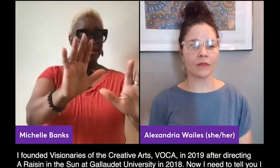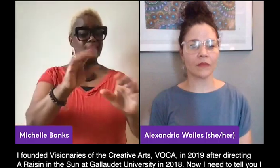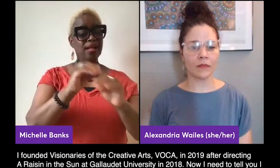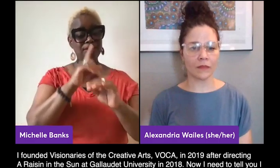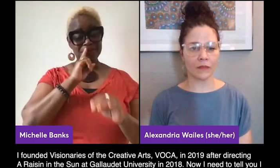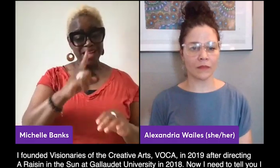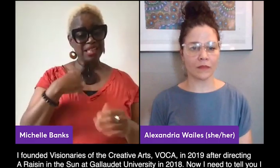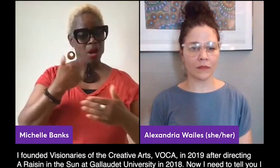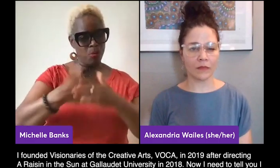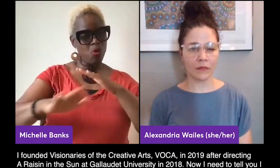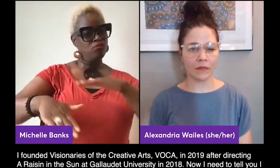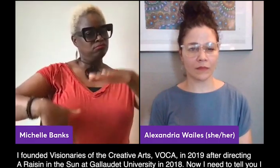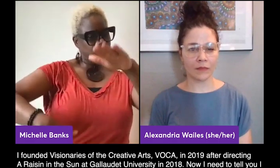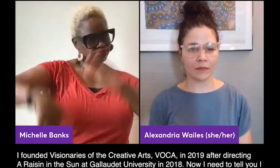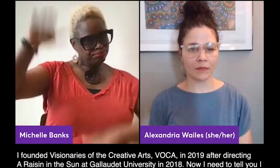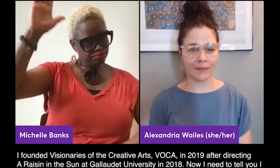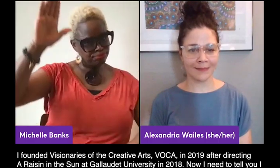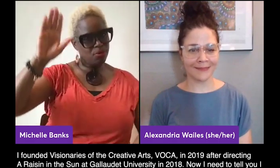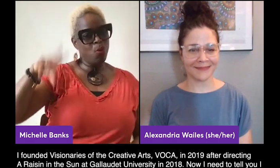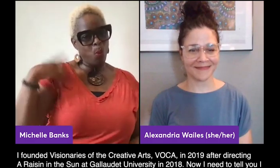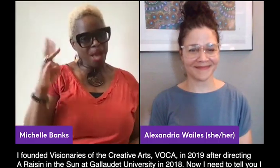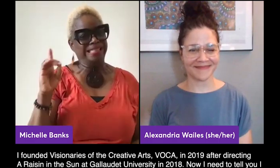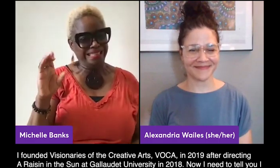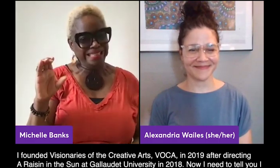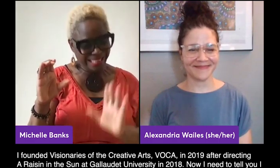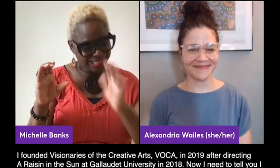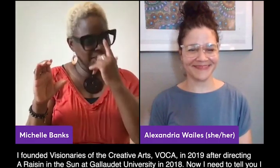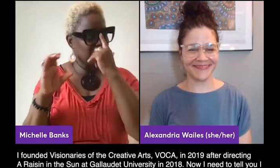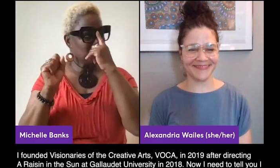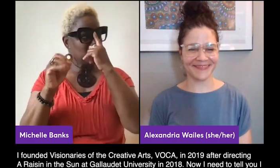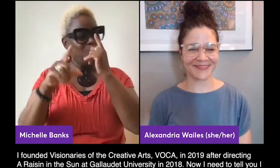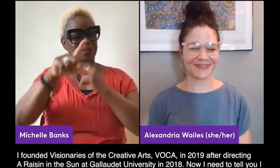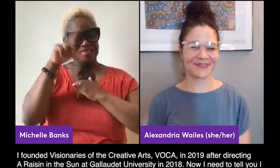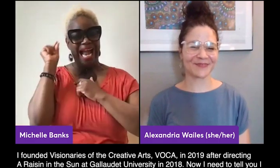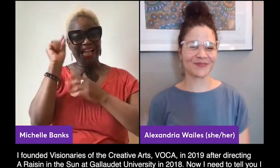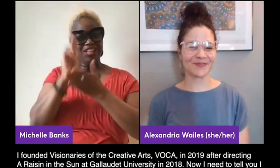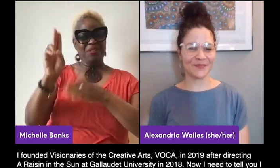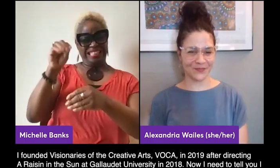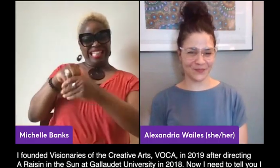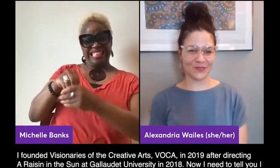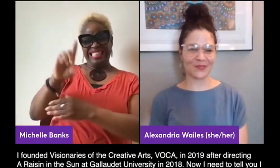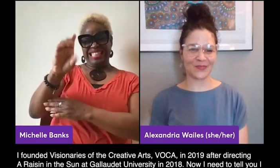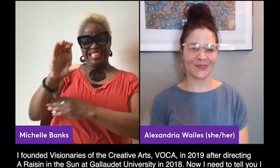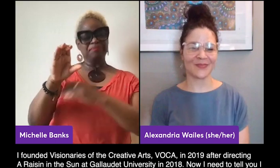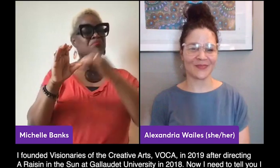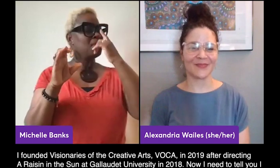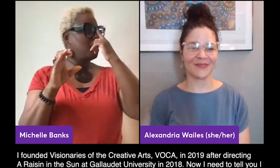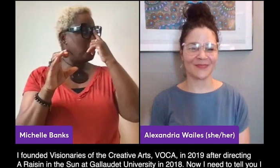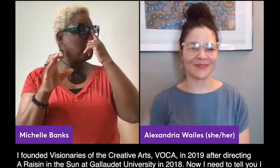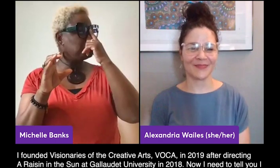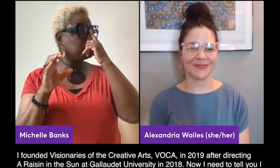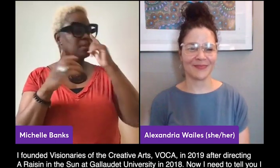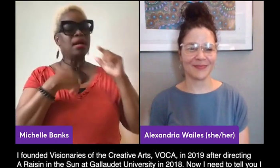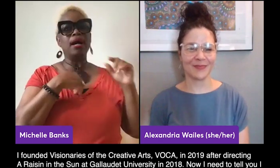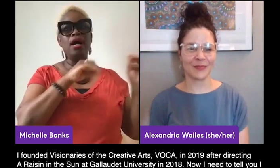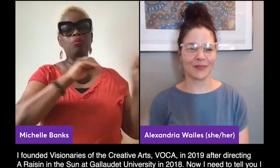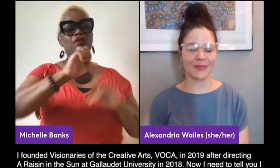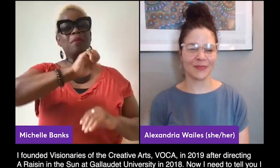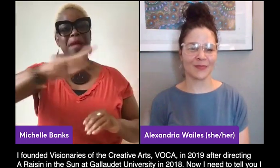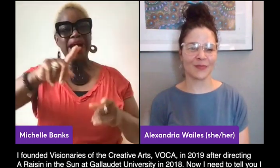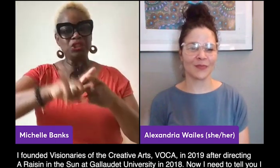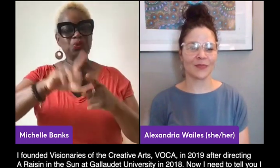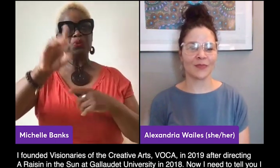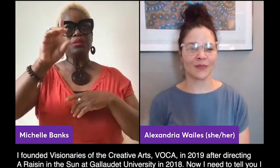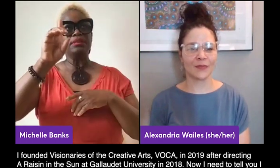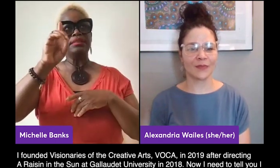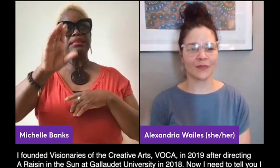I need to tell you, I was born and raised in Washington, D.C., and Gallaudet University is in D.C. I returned